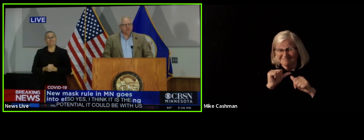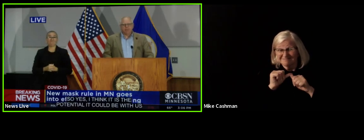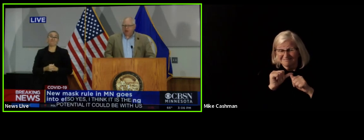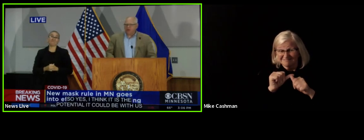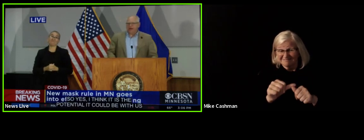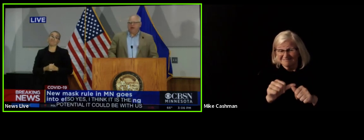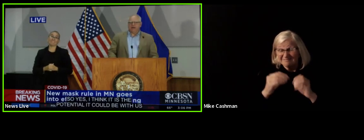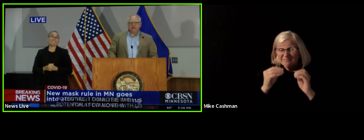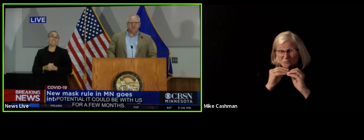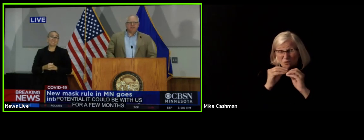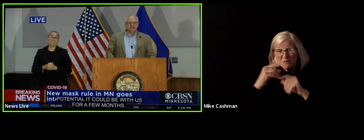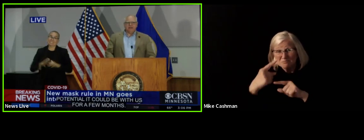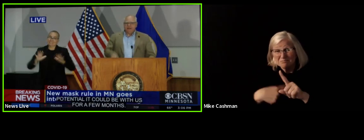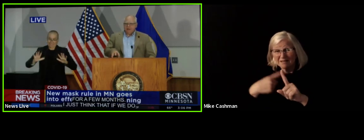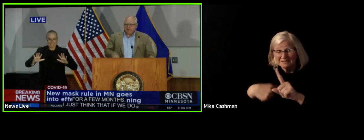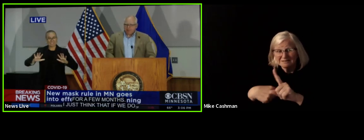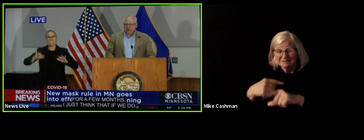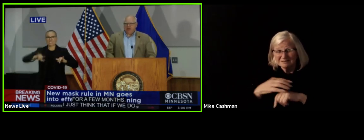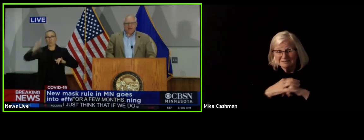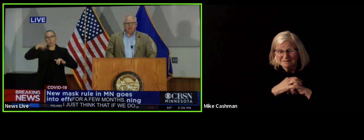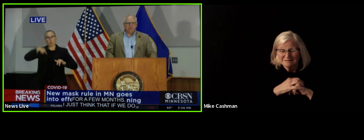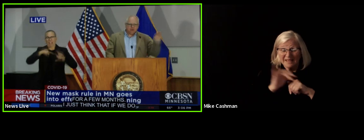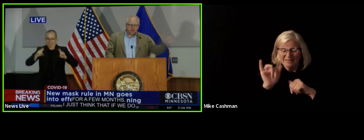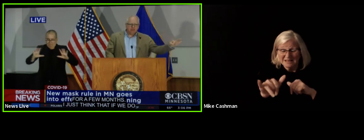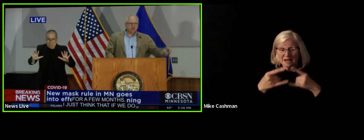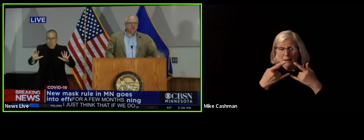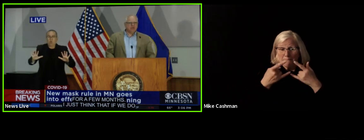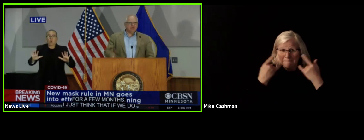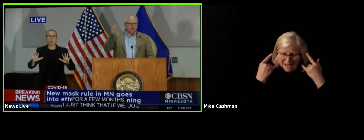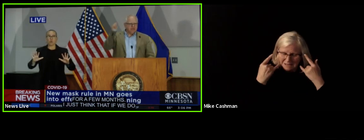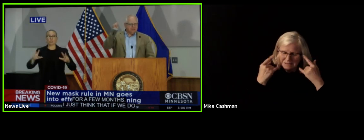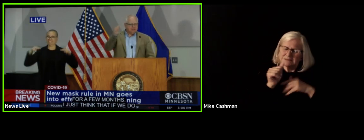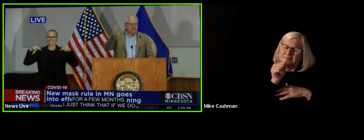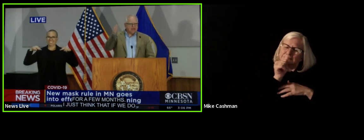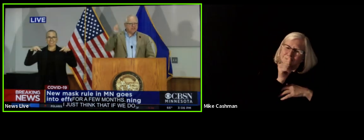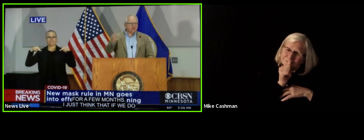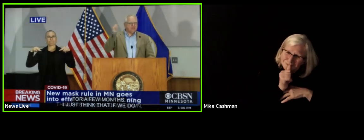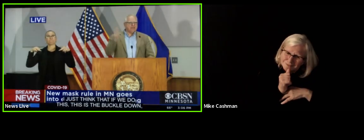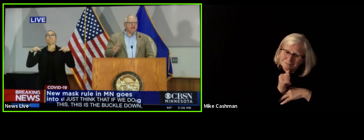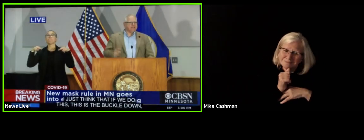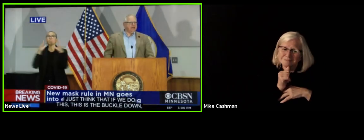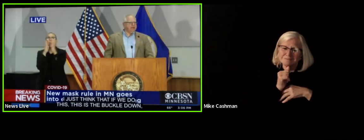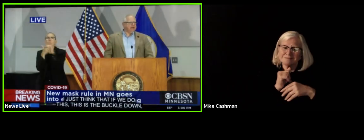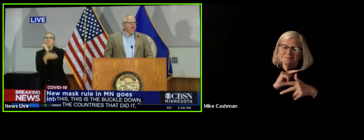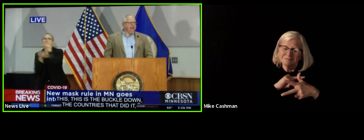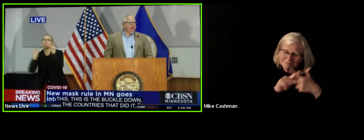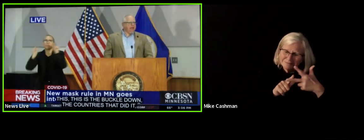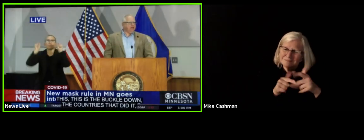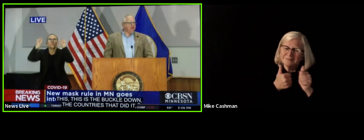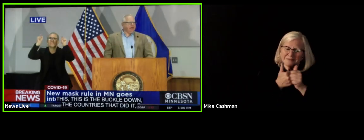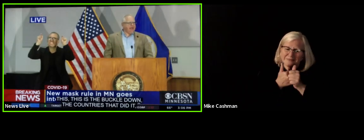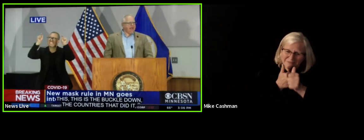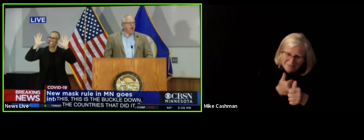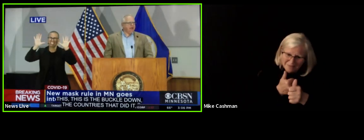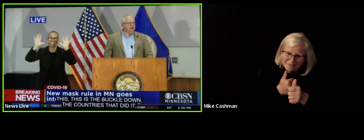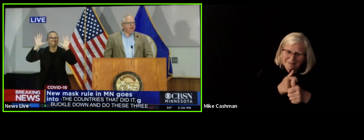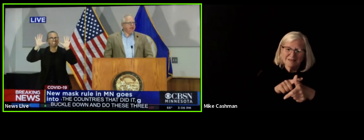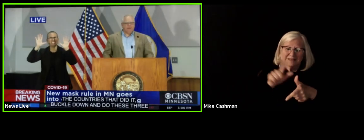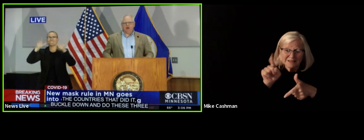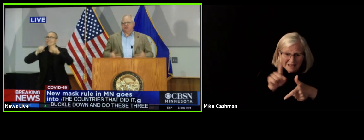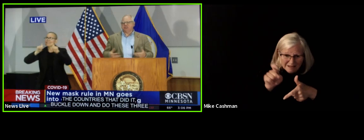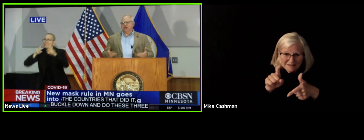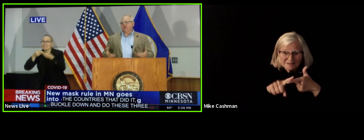it's the buckle down in countries that did it. Buckle down, do these 3 things, test, trace, and isolate, and you get a handle on it.